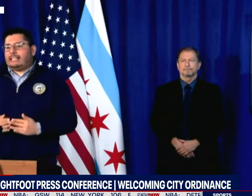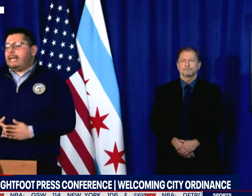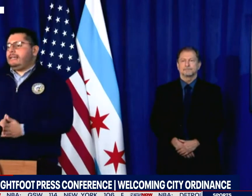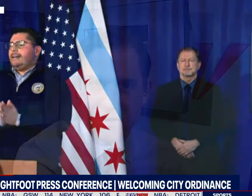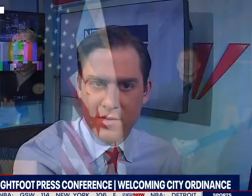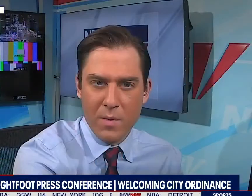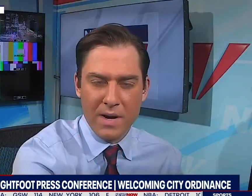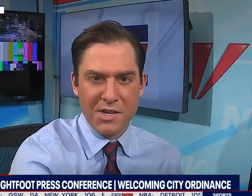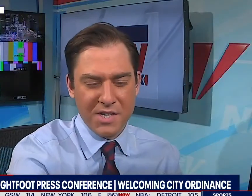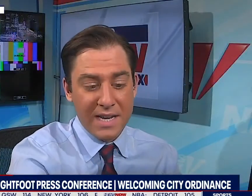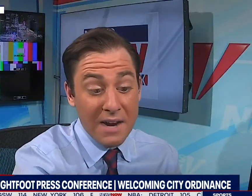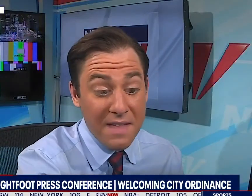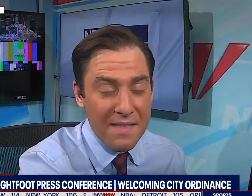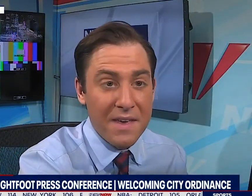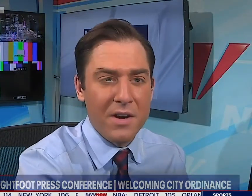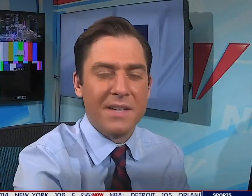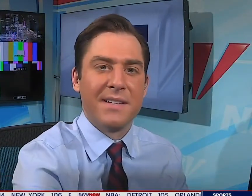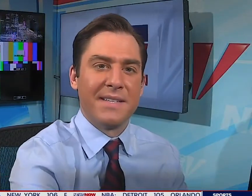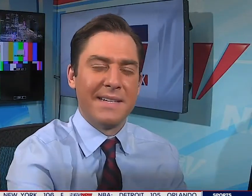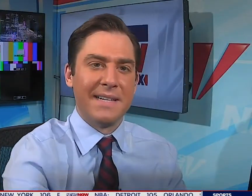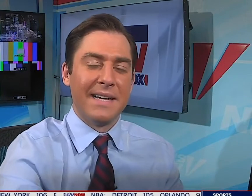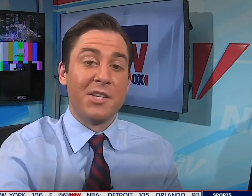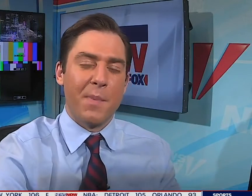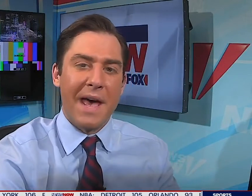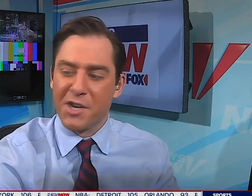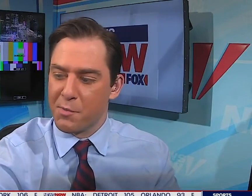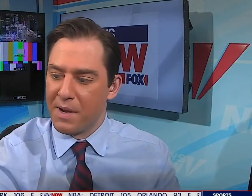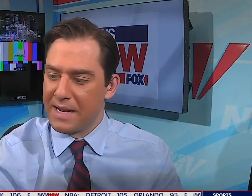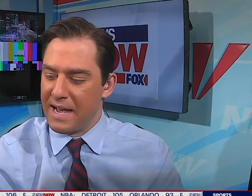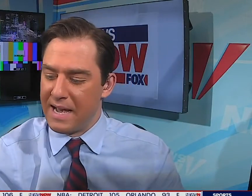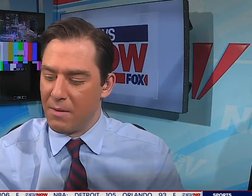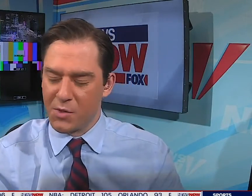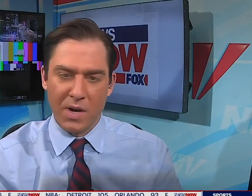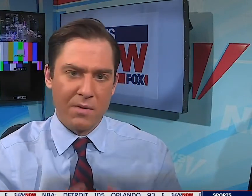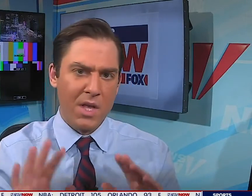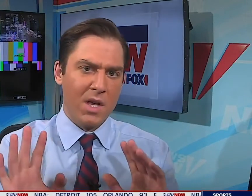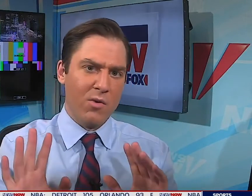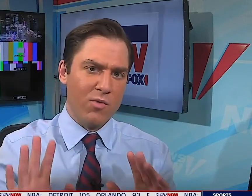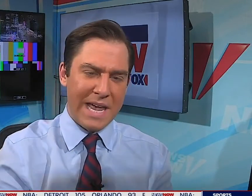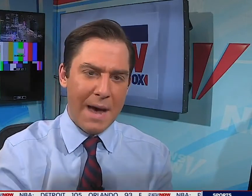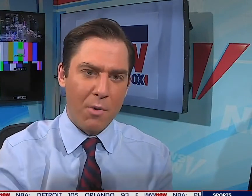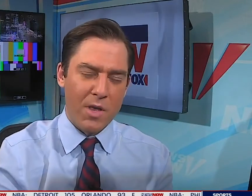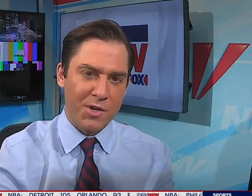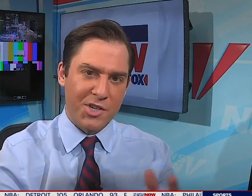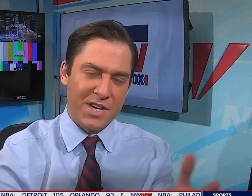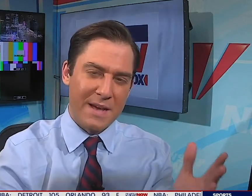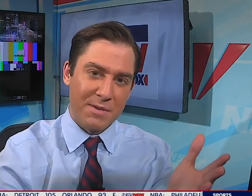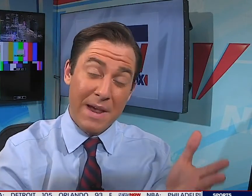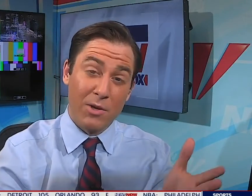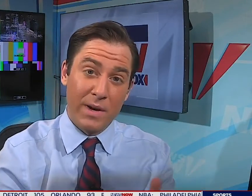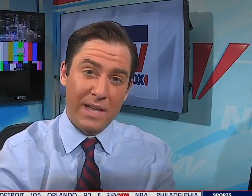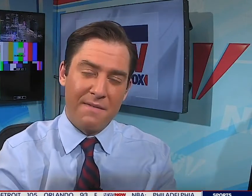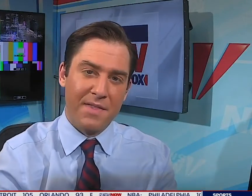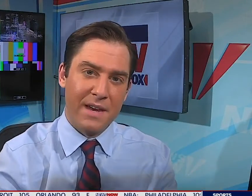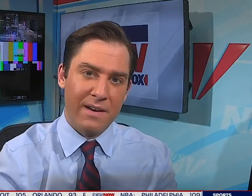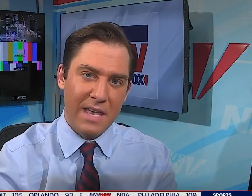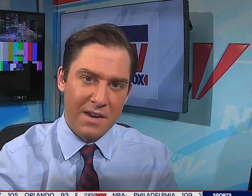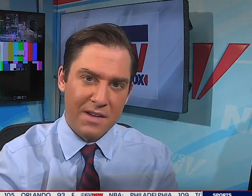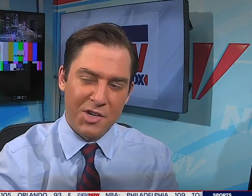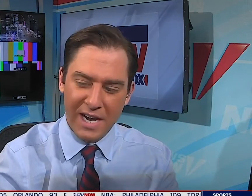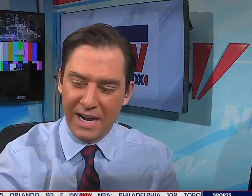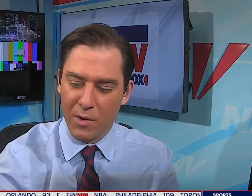All right, this is Andrew Craft here. We want to just get out of that there because it's in Spanish. But uh we just want to recap what you were just seeing. That was Mayor Lori